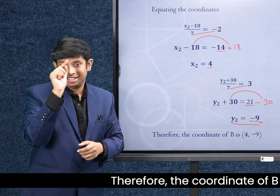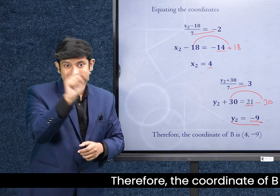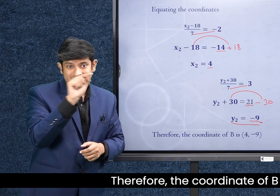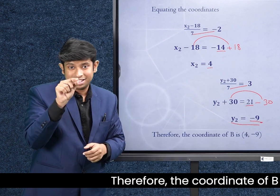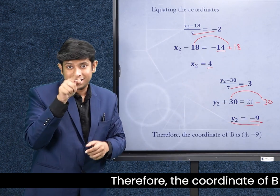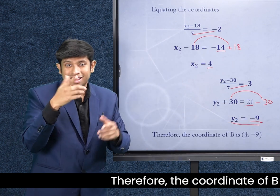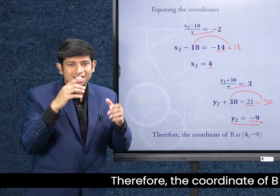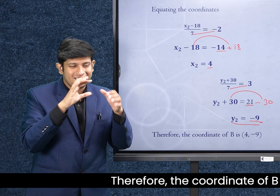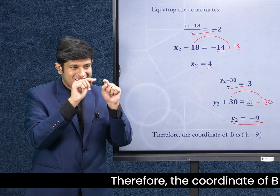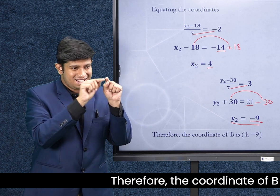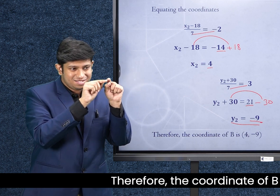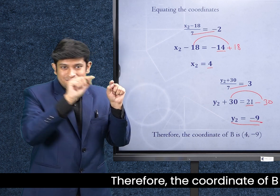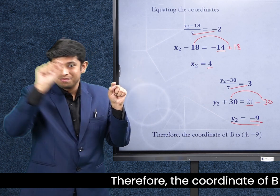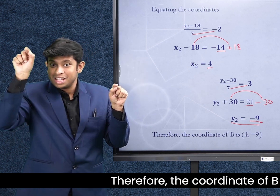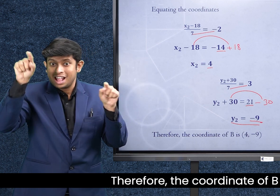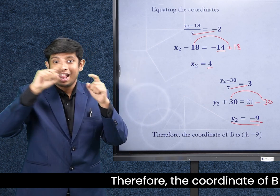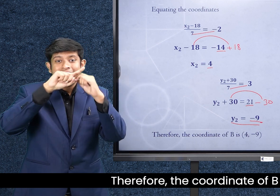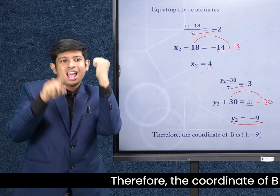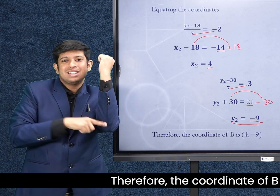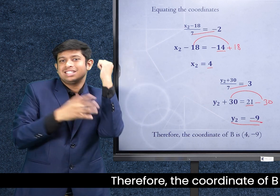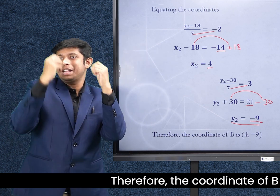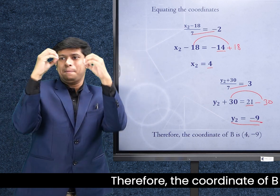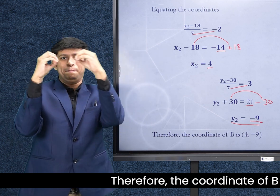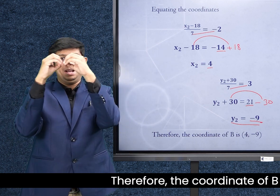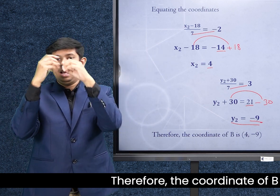Therefore, the coordinate of B is 4, minus 9.